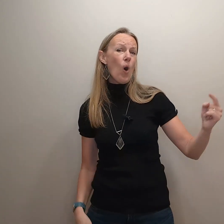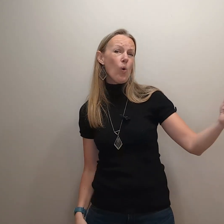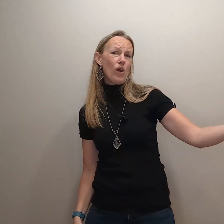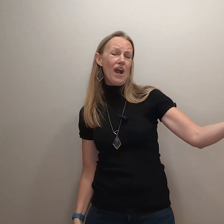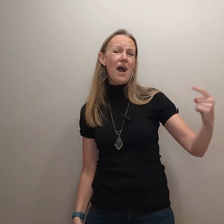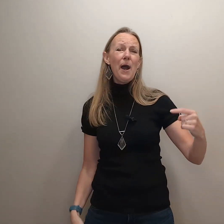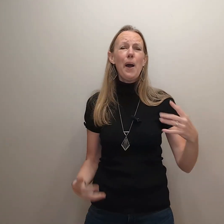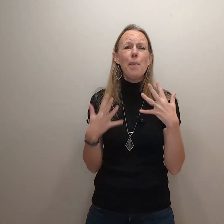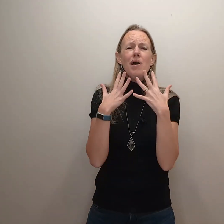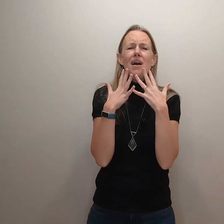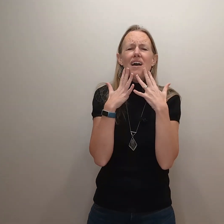oh come